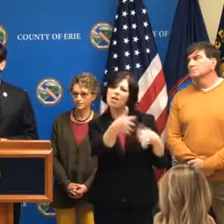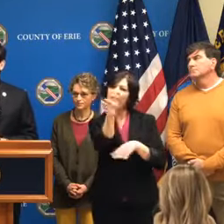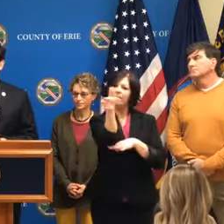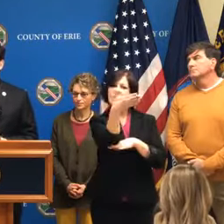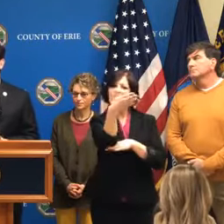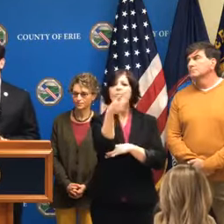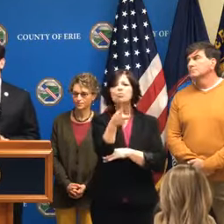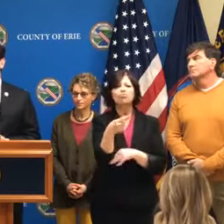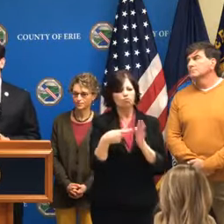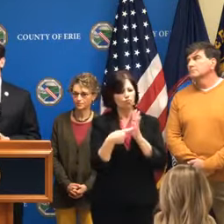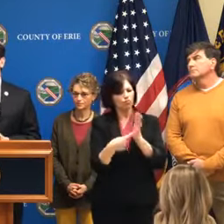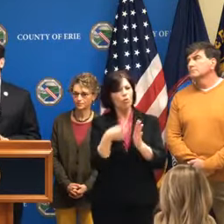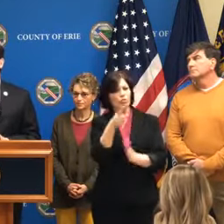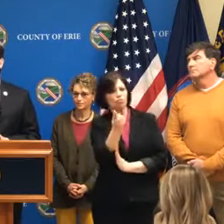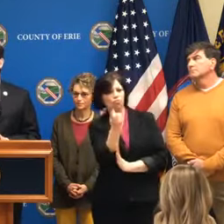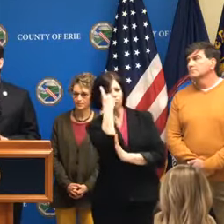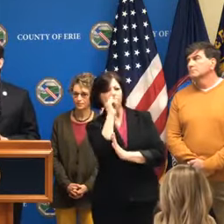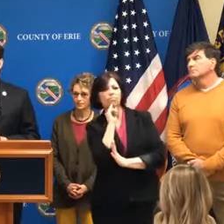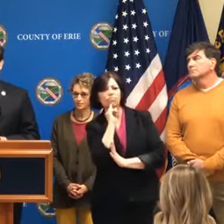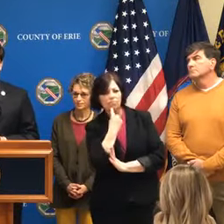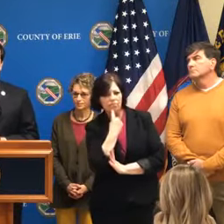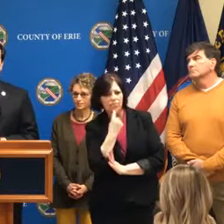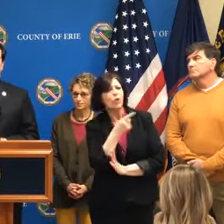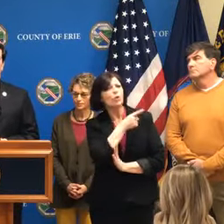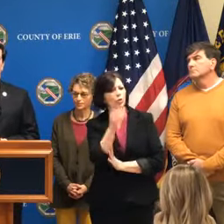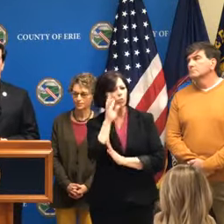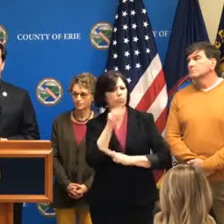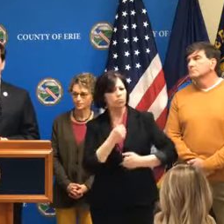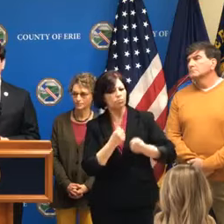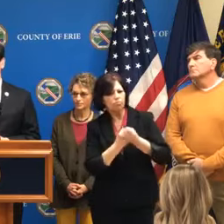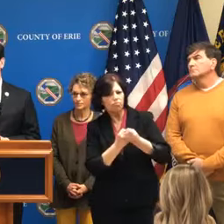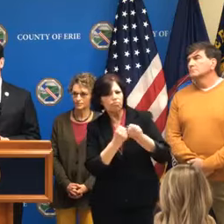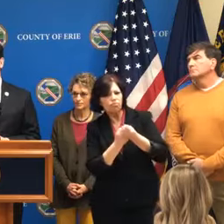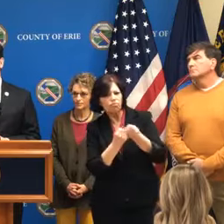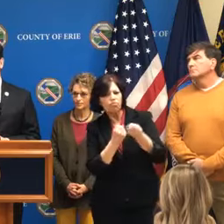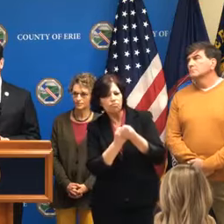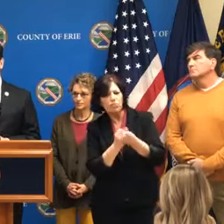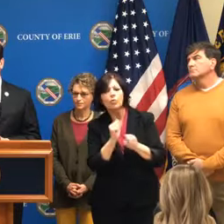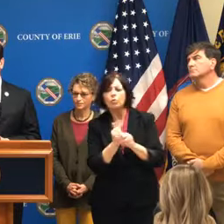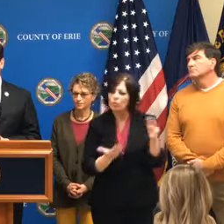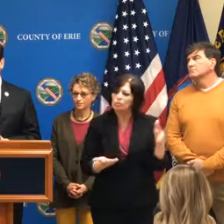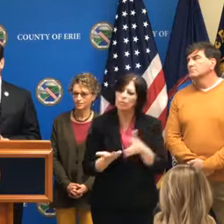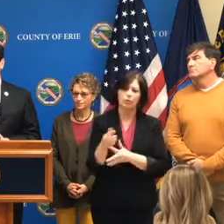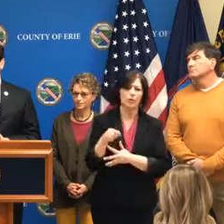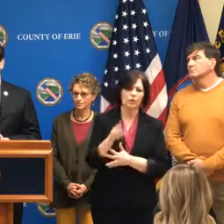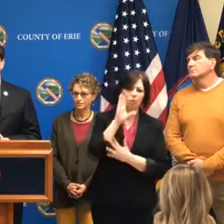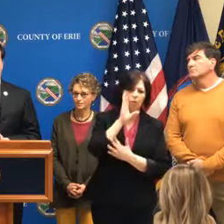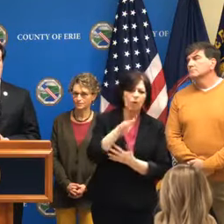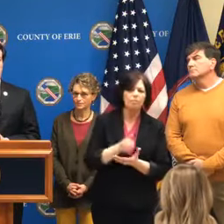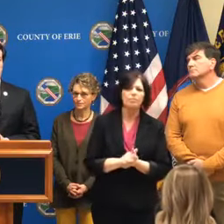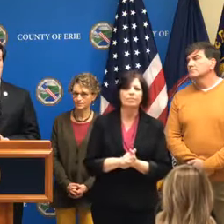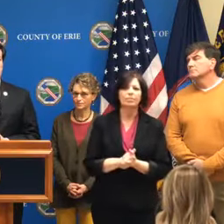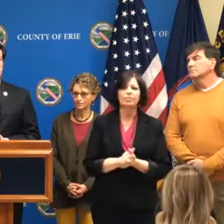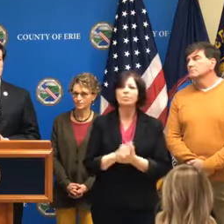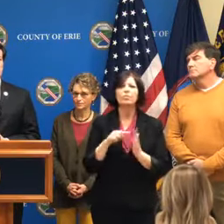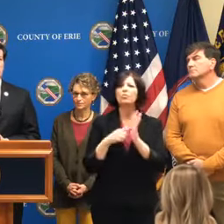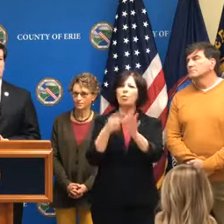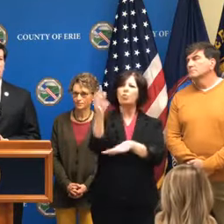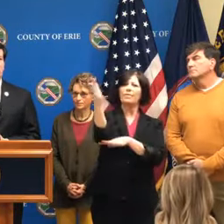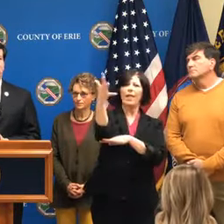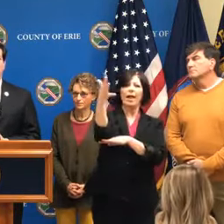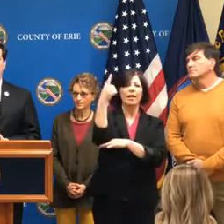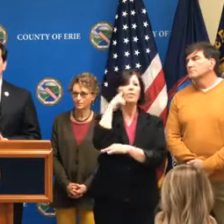understand the seriousness of this issue and that you are going to be in solidarity and we're going to work together to get through this. Fly it on your house. If